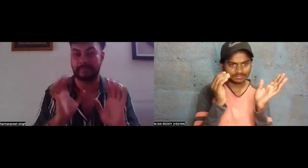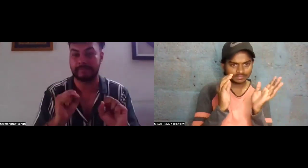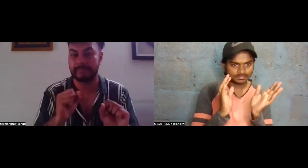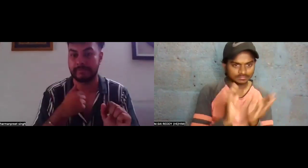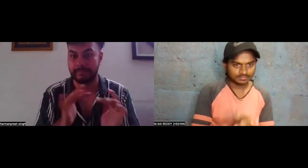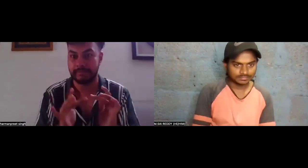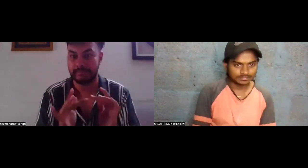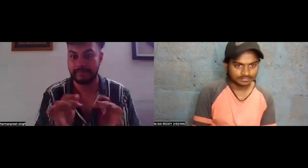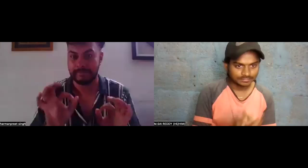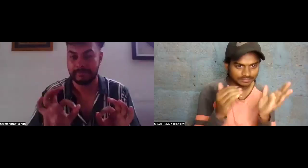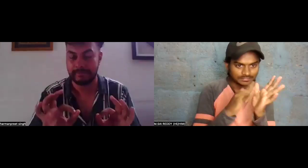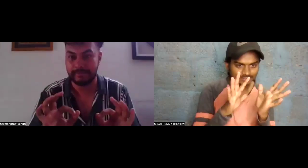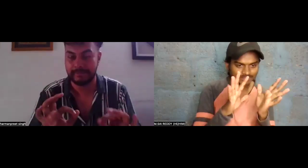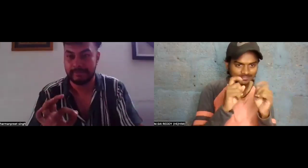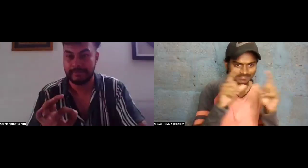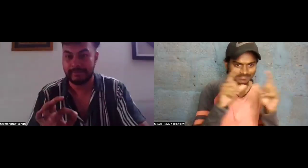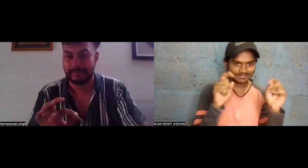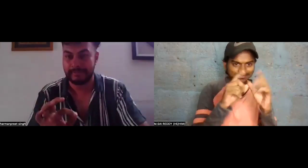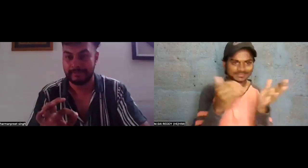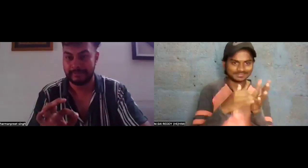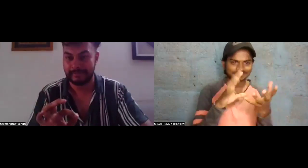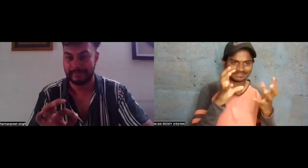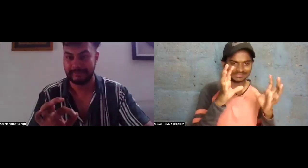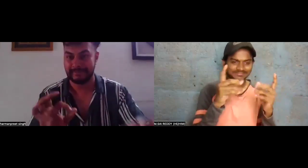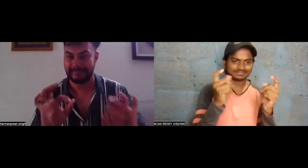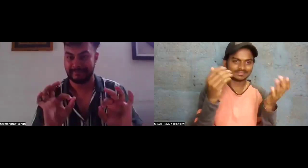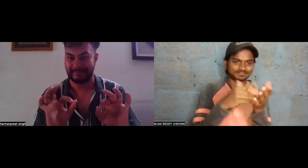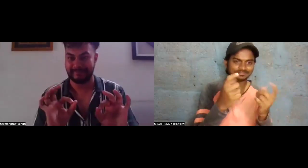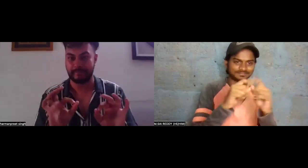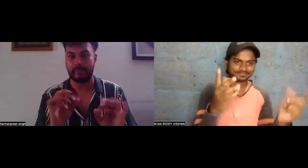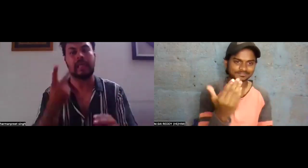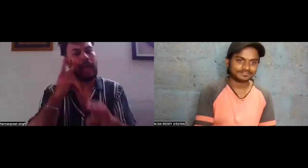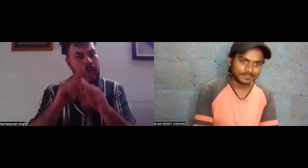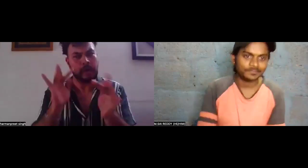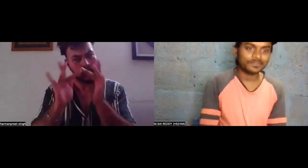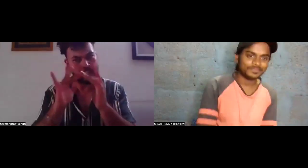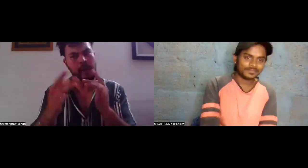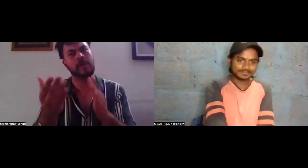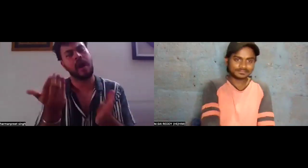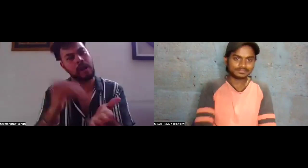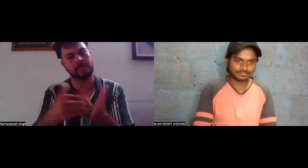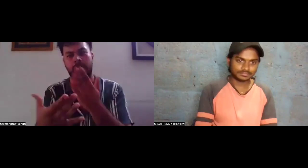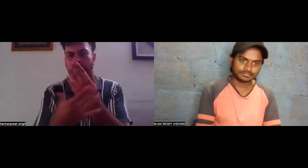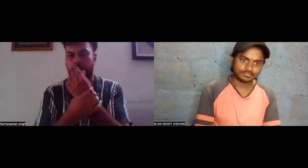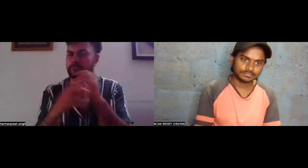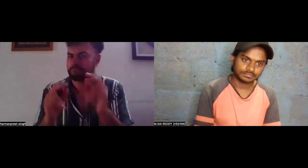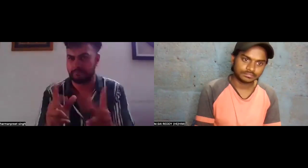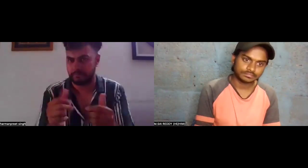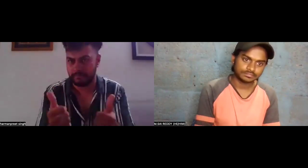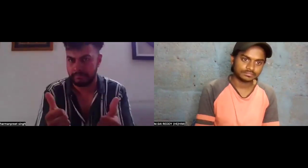Your sorry, Harmanpreet, you have some internet issues, I think. If there is some internet issues,